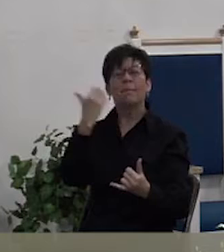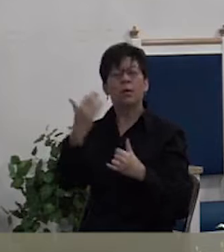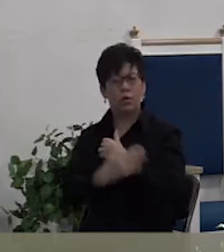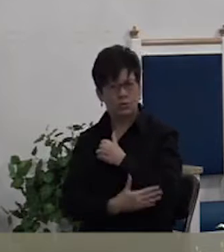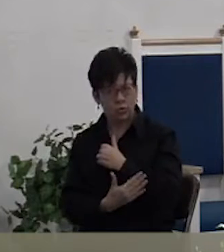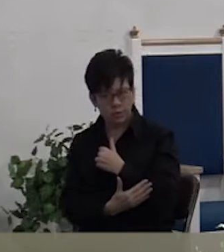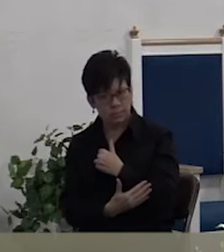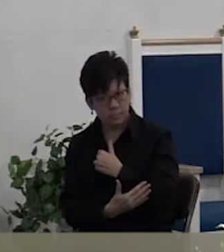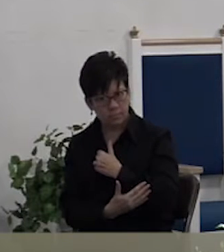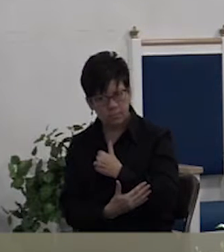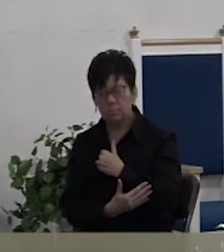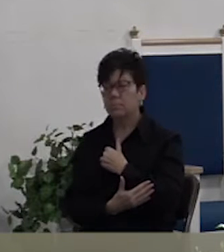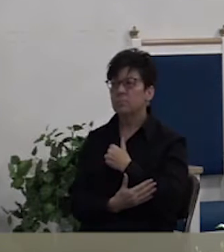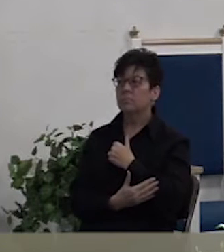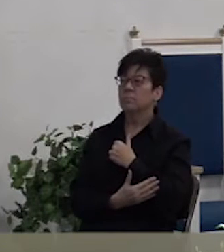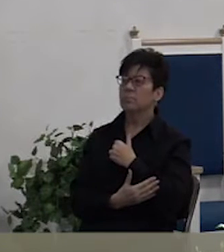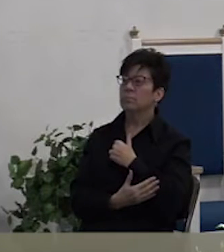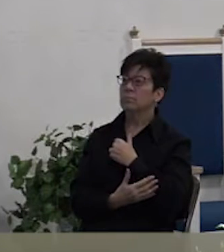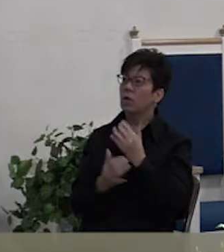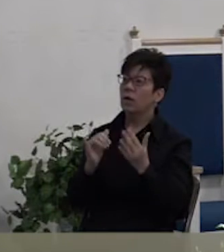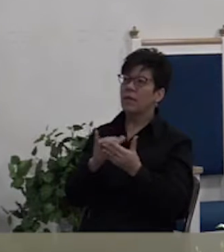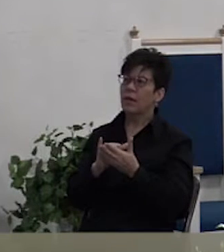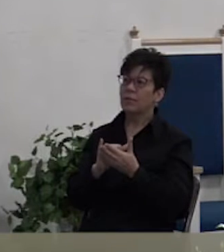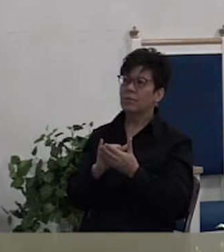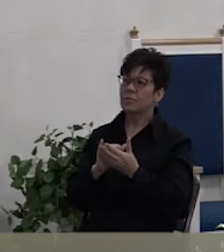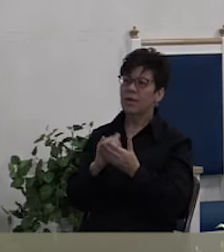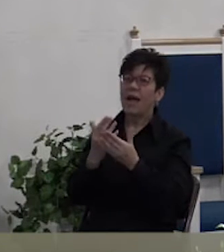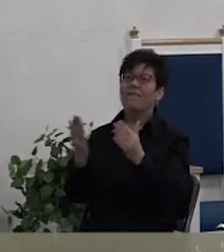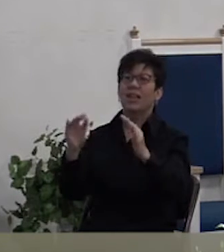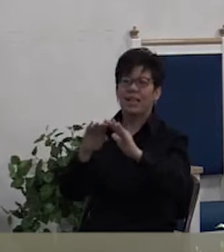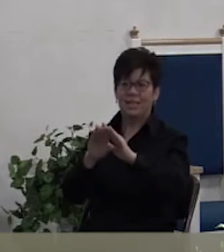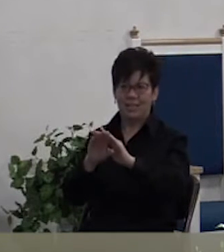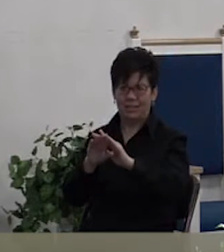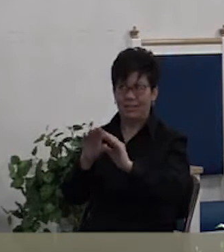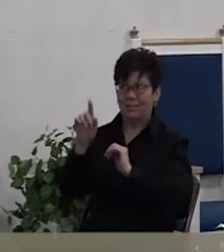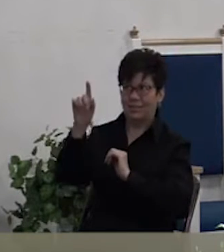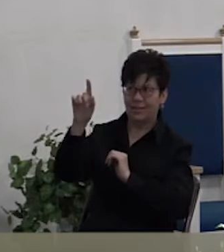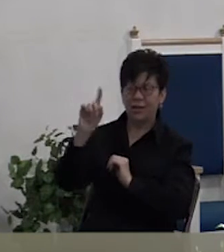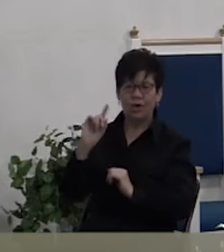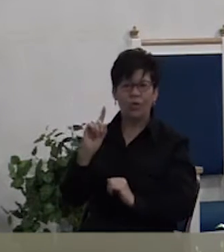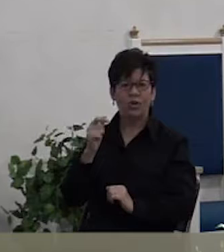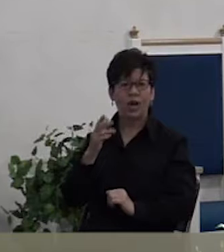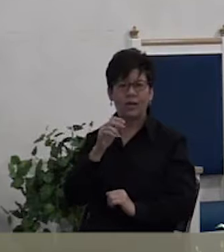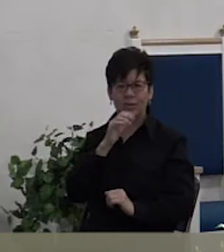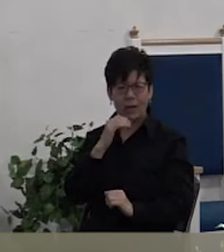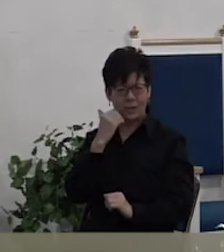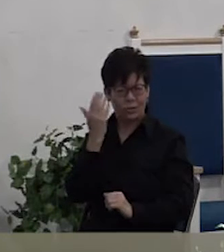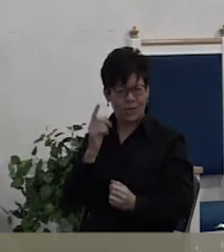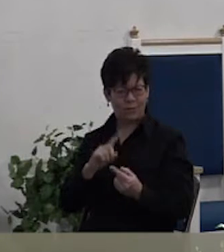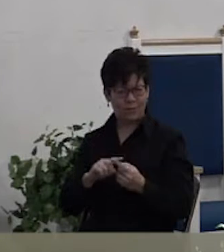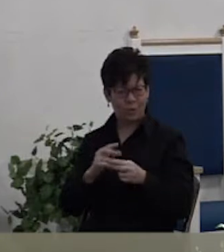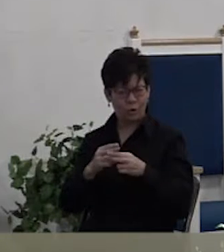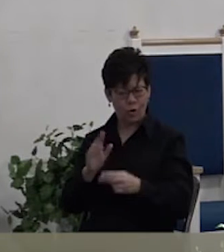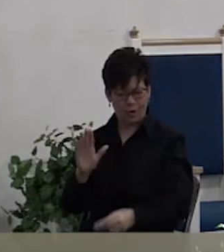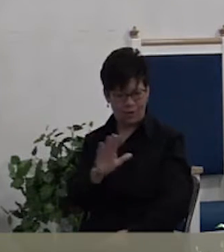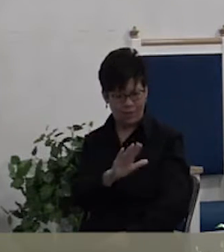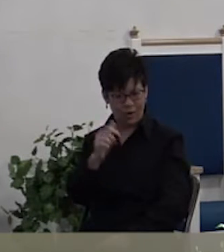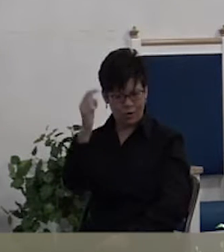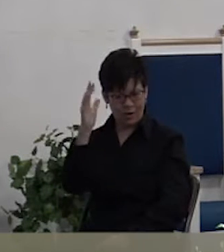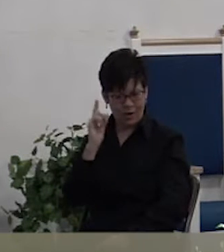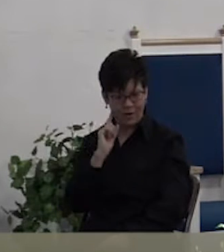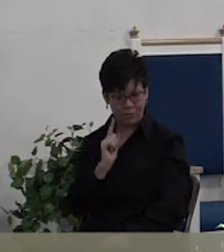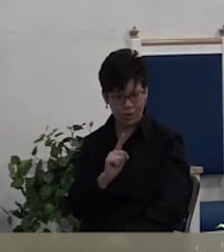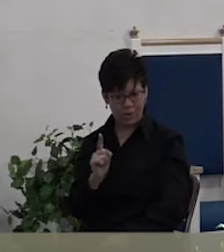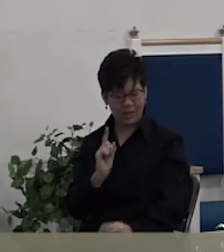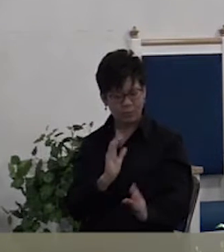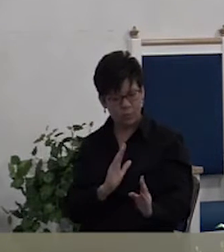country, that is, an heavenly. Wherefore God is not ashamed to be called their God, for he